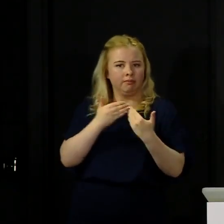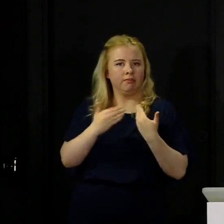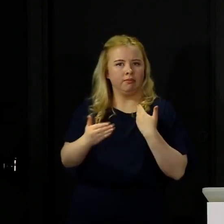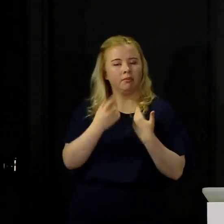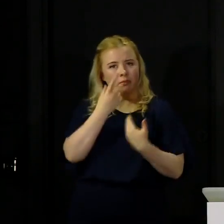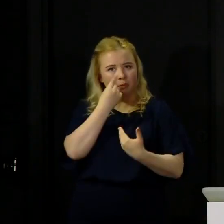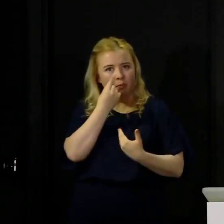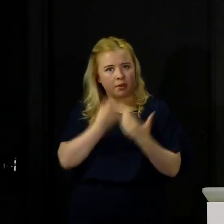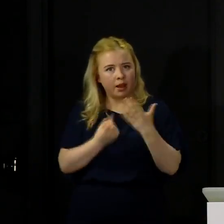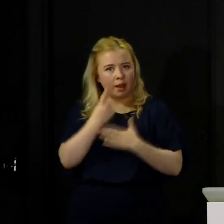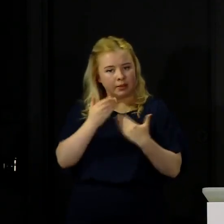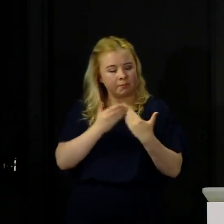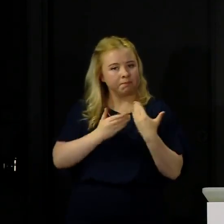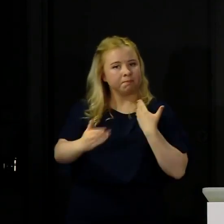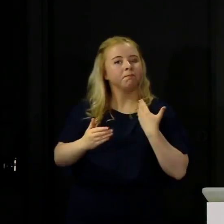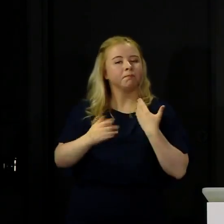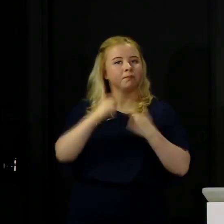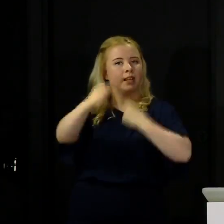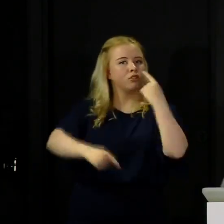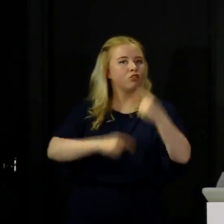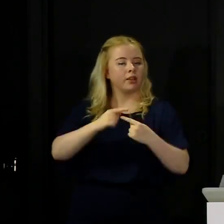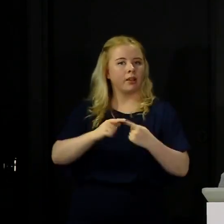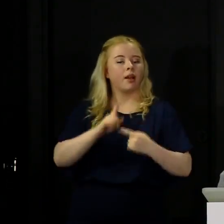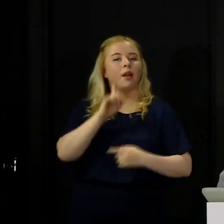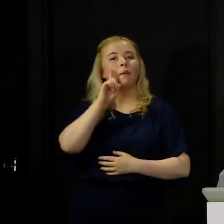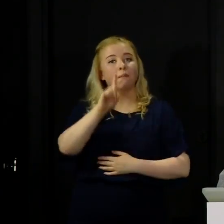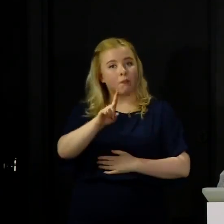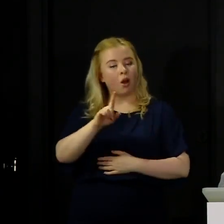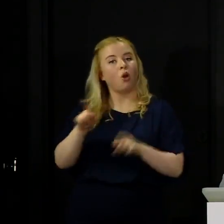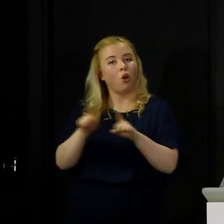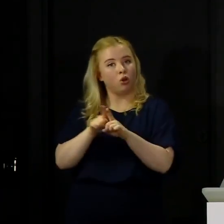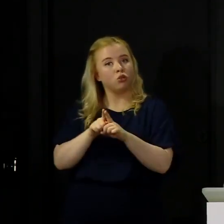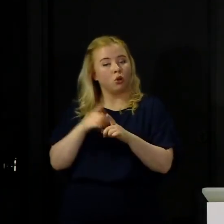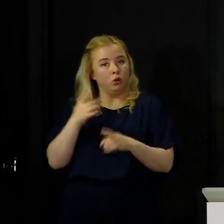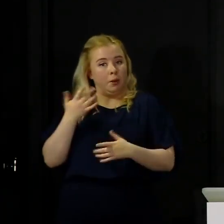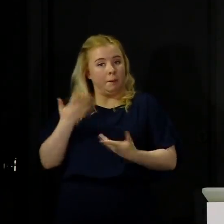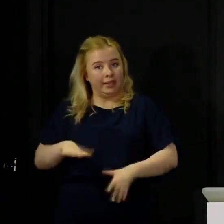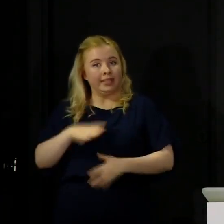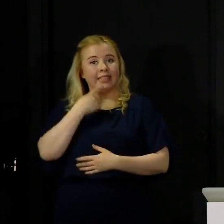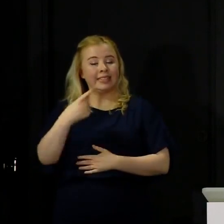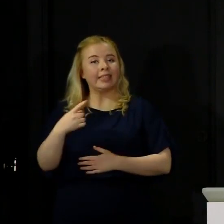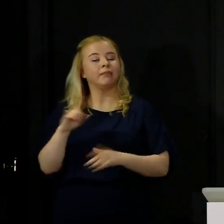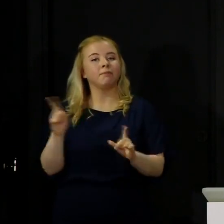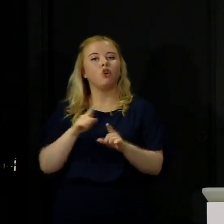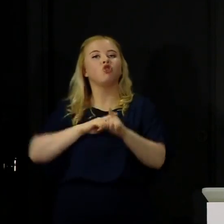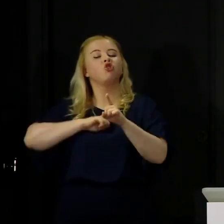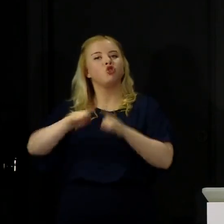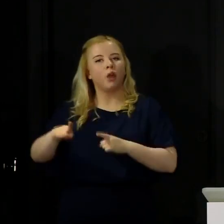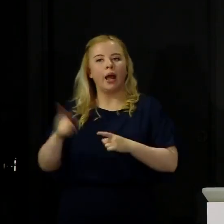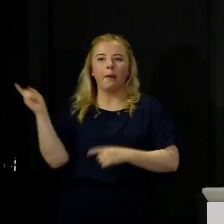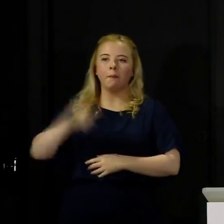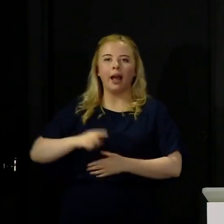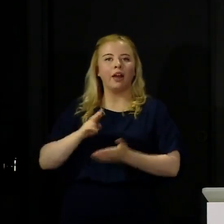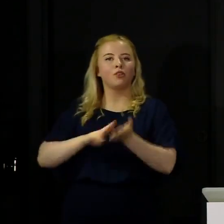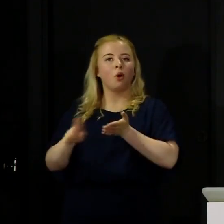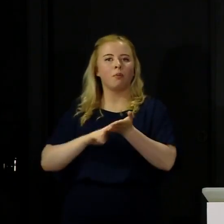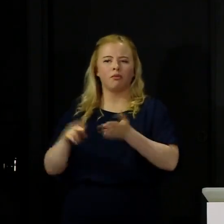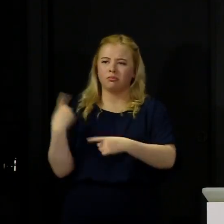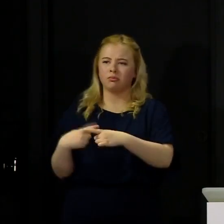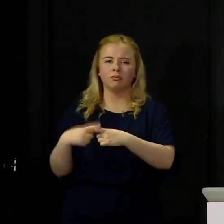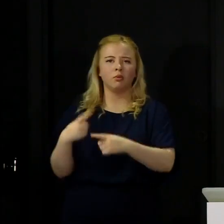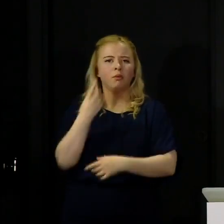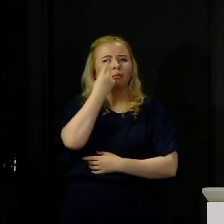stage over the course of the next academic year. But what I have gone on to say today is that we will want to get that back to normal as quickly as possible.